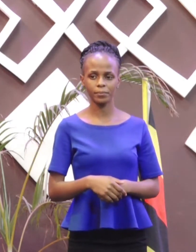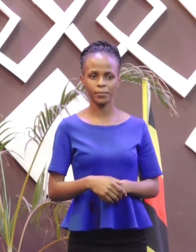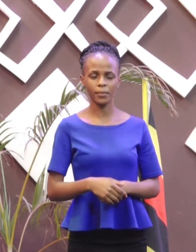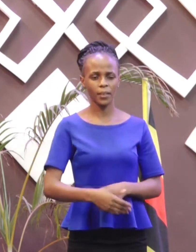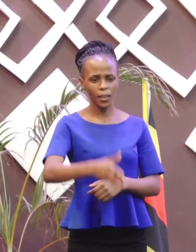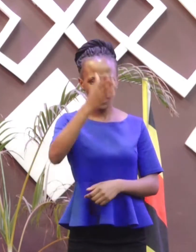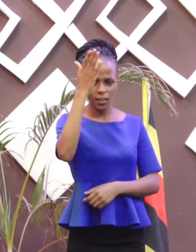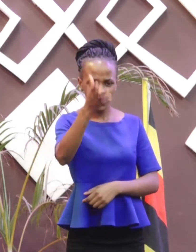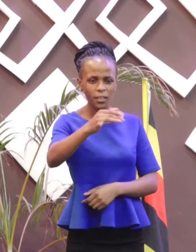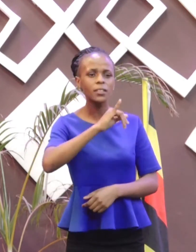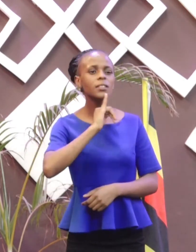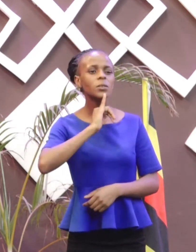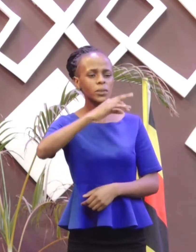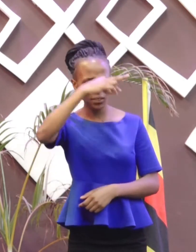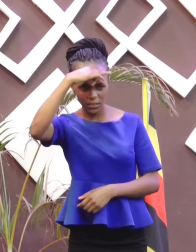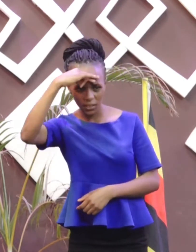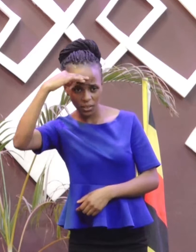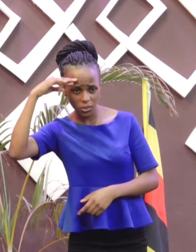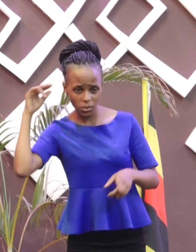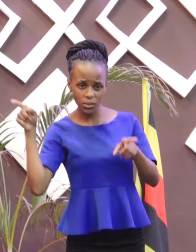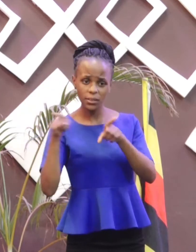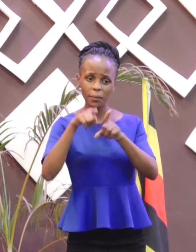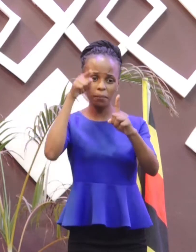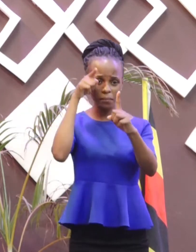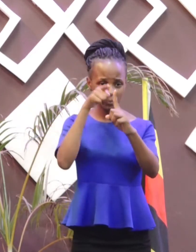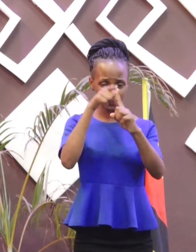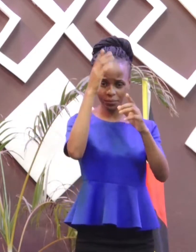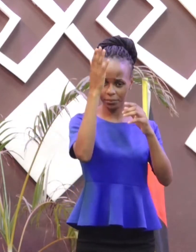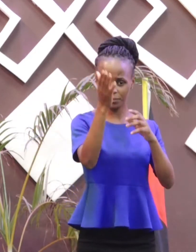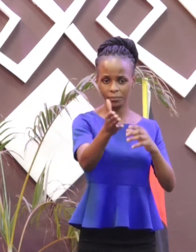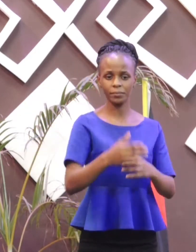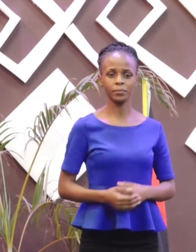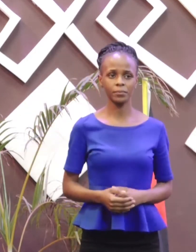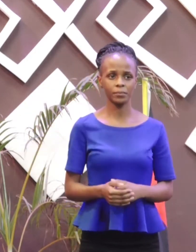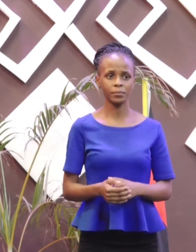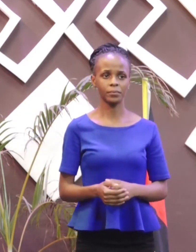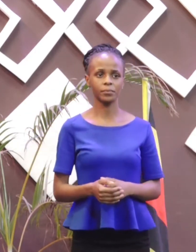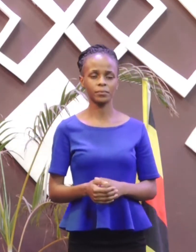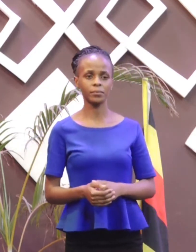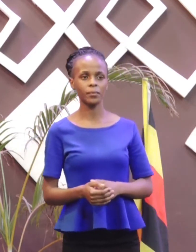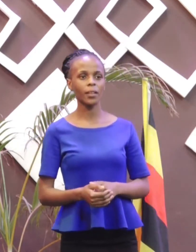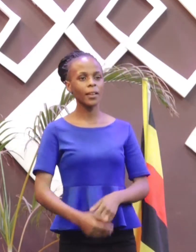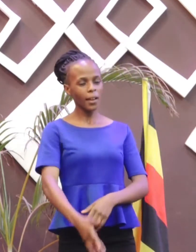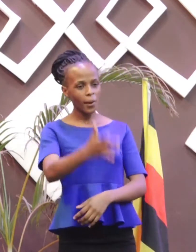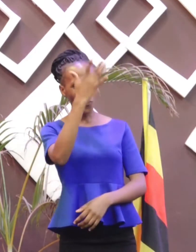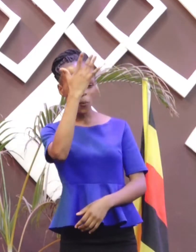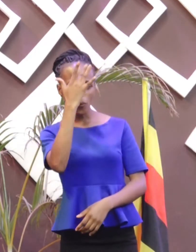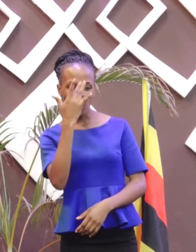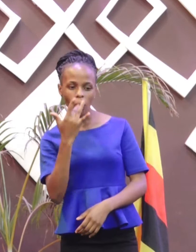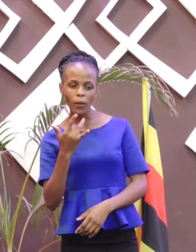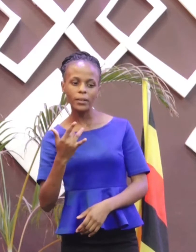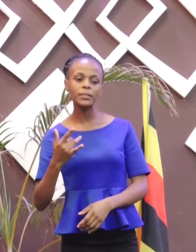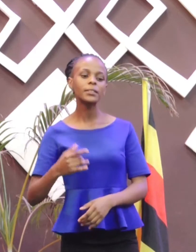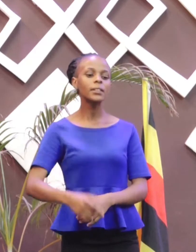There is a reason, there is a purpose. Waliyo ensonga, waliyo ekigendererwa lwaki? Why that apostle